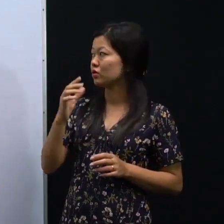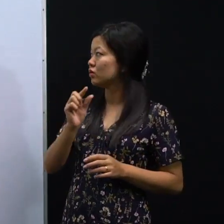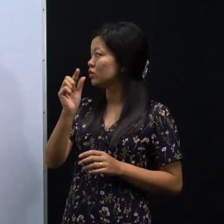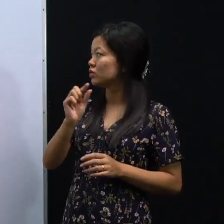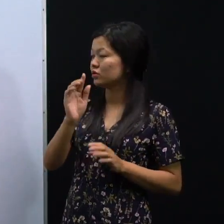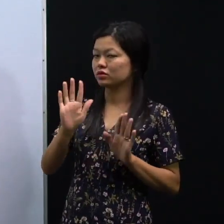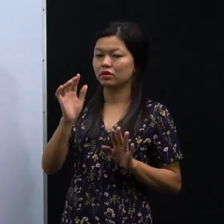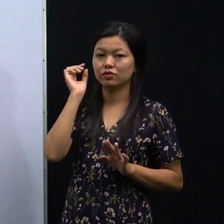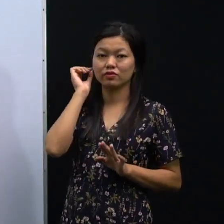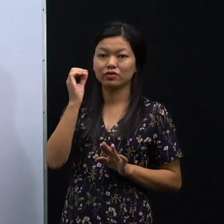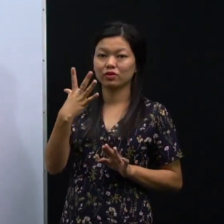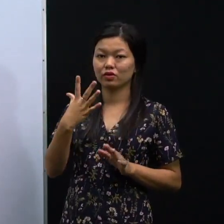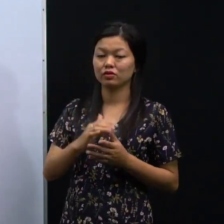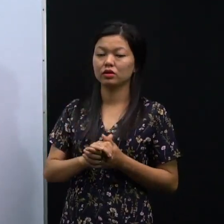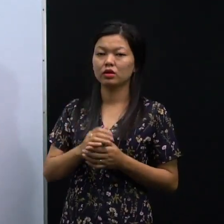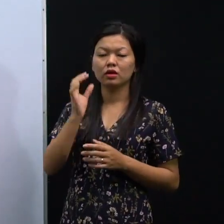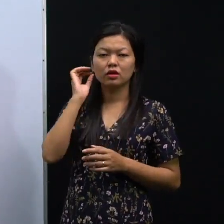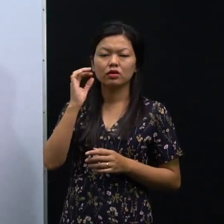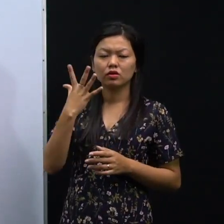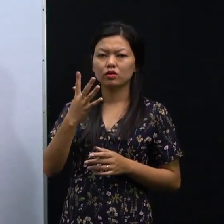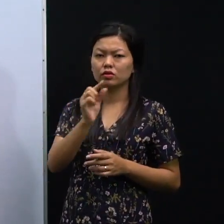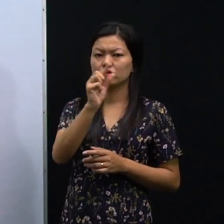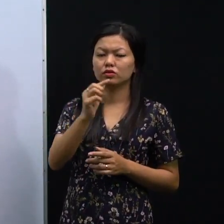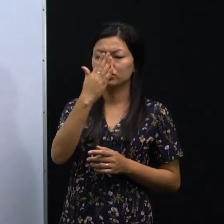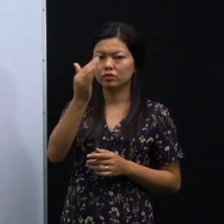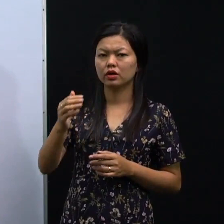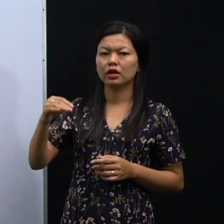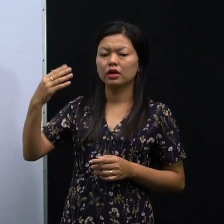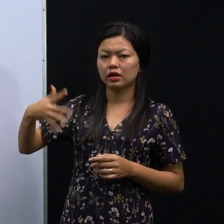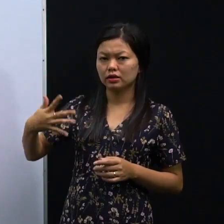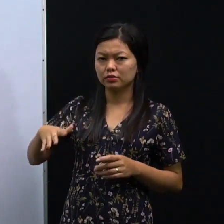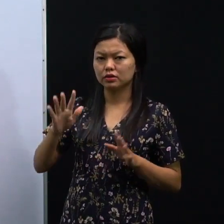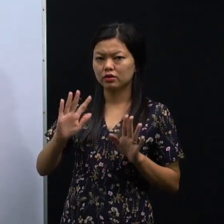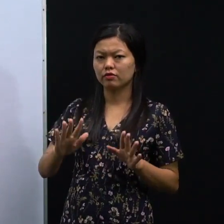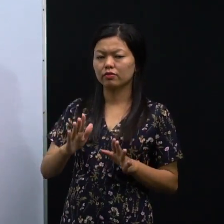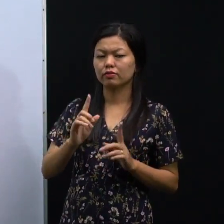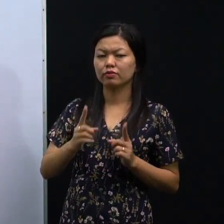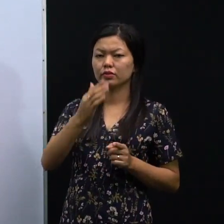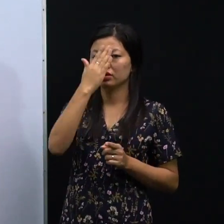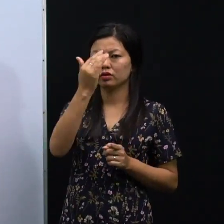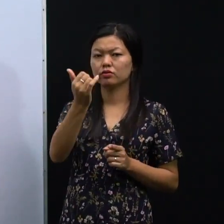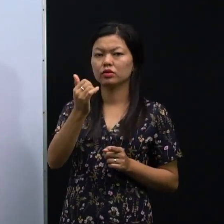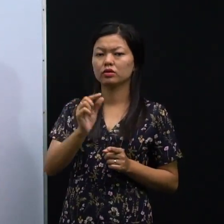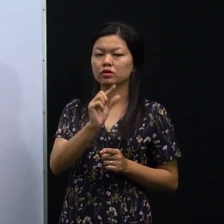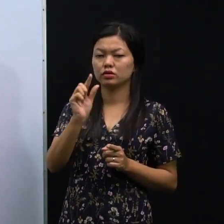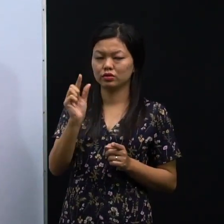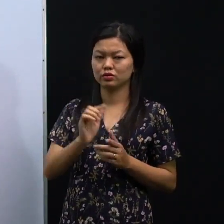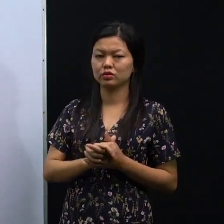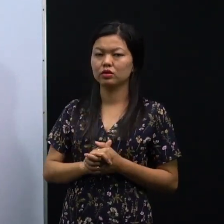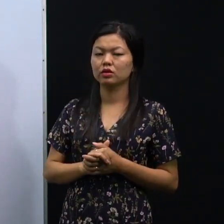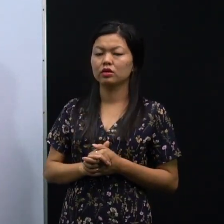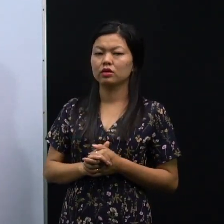he took a gold? Gold is expensive, but why he took a gold foil? Because gold is a malleable,